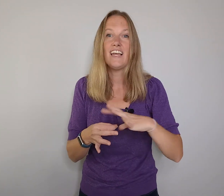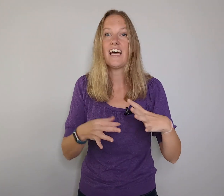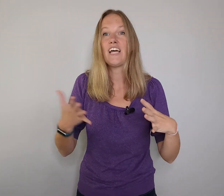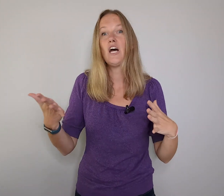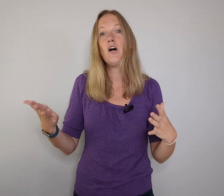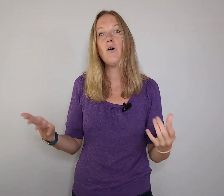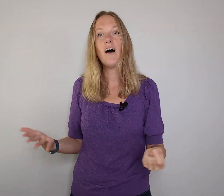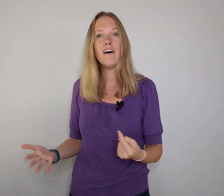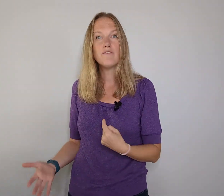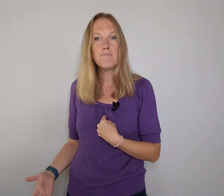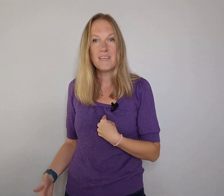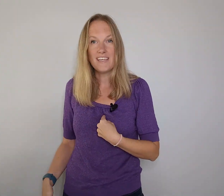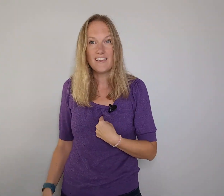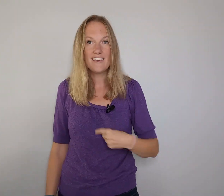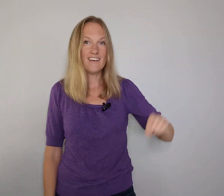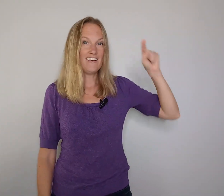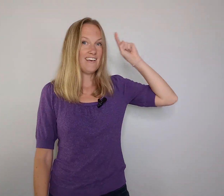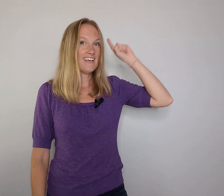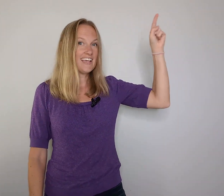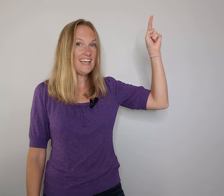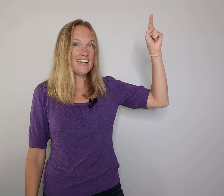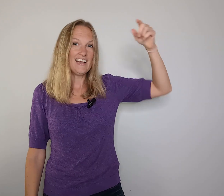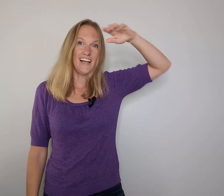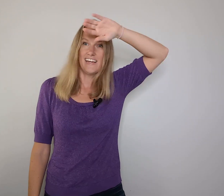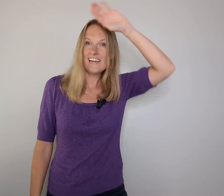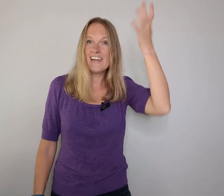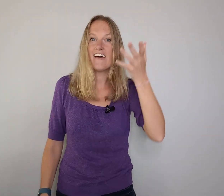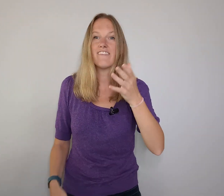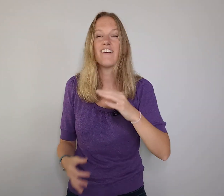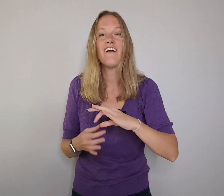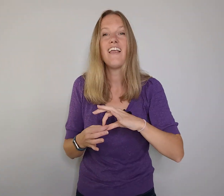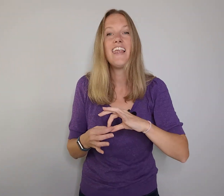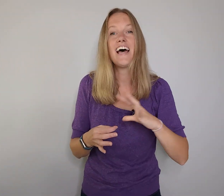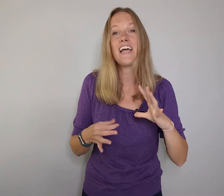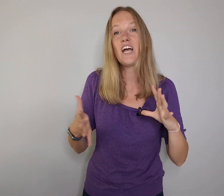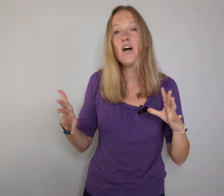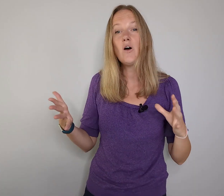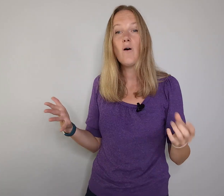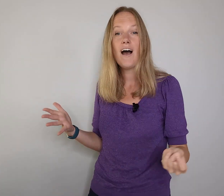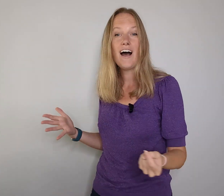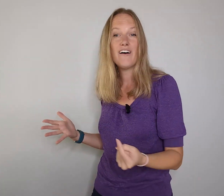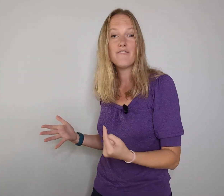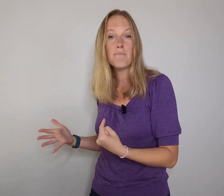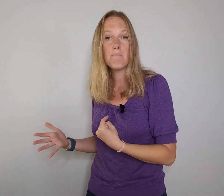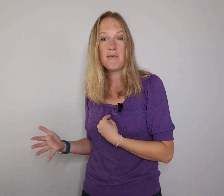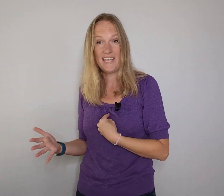let go of me. He never let go of me.